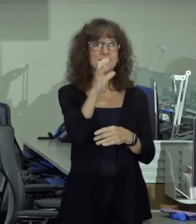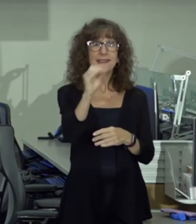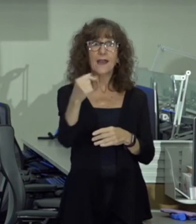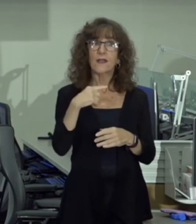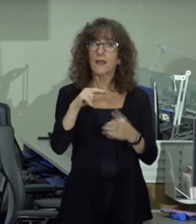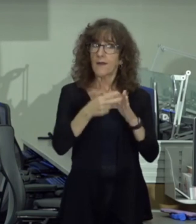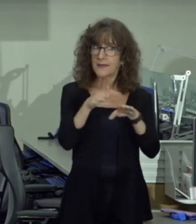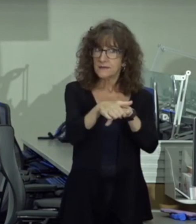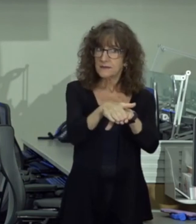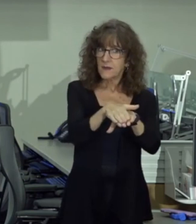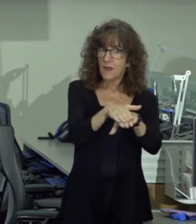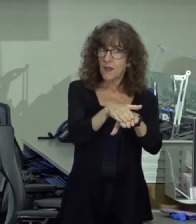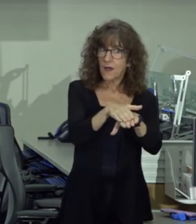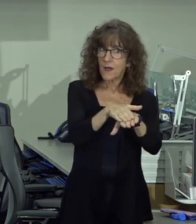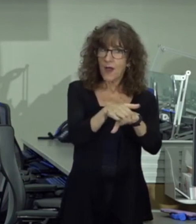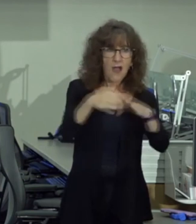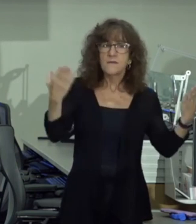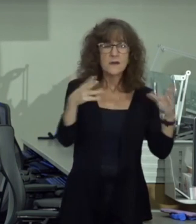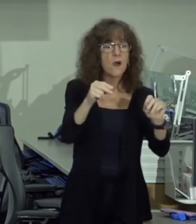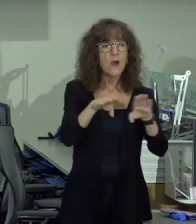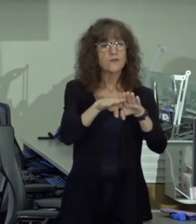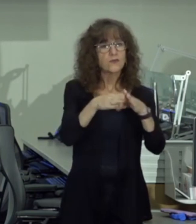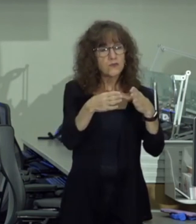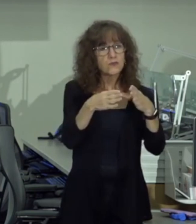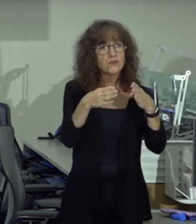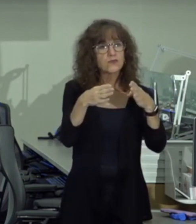I mean gradual. We're not